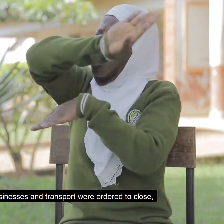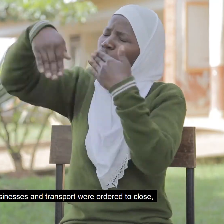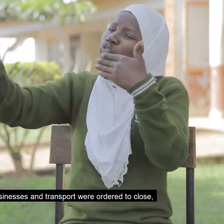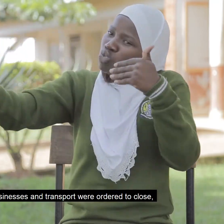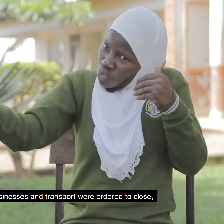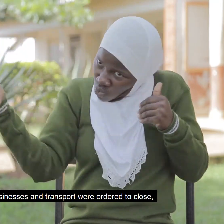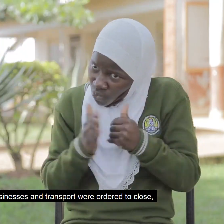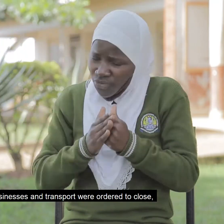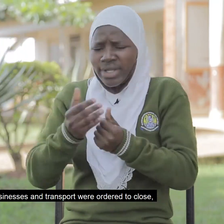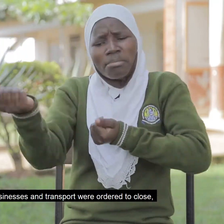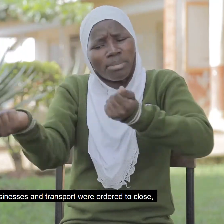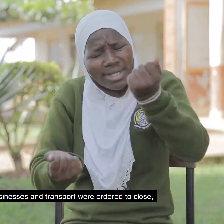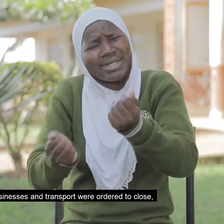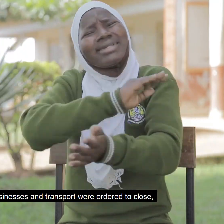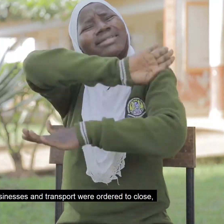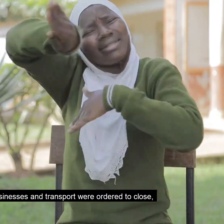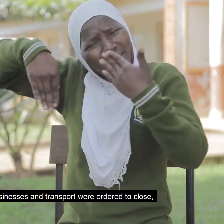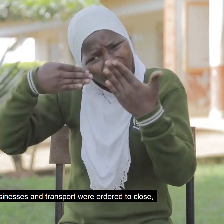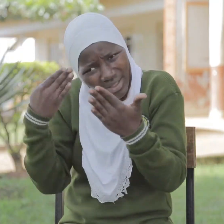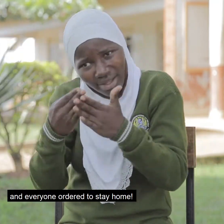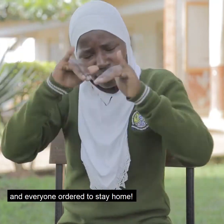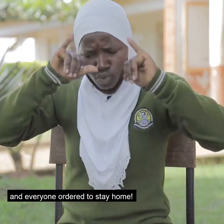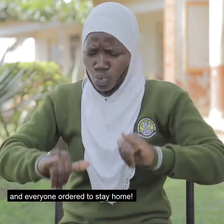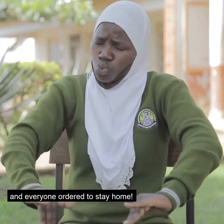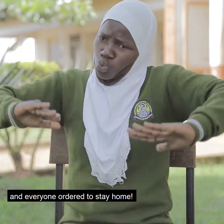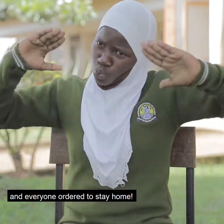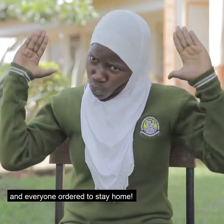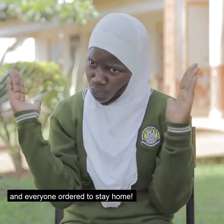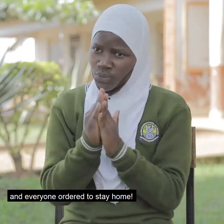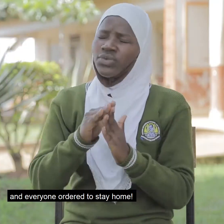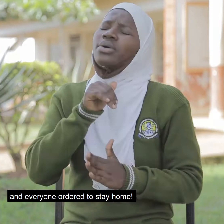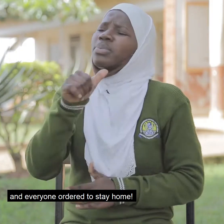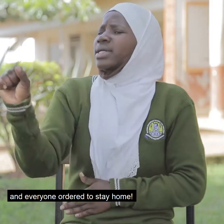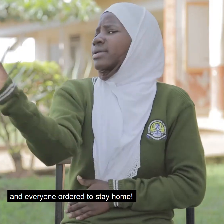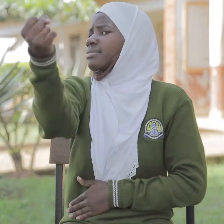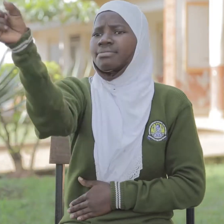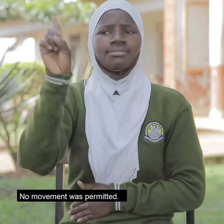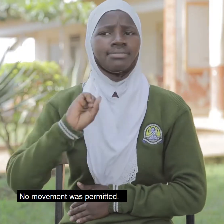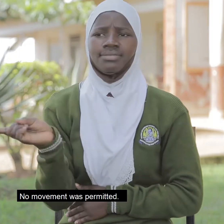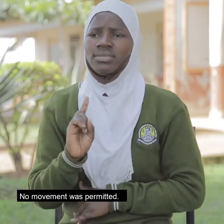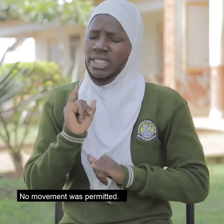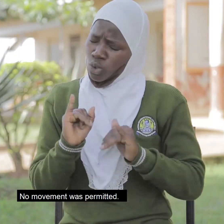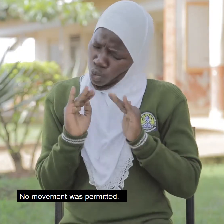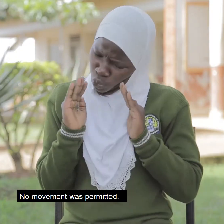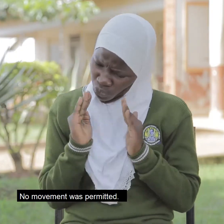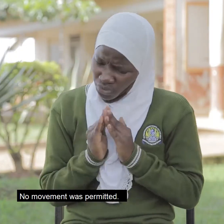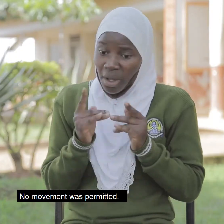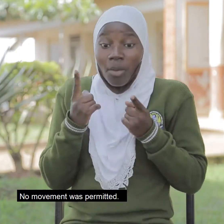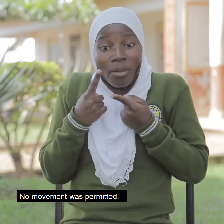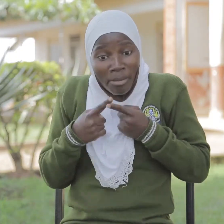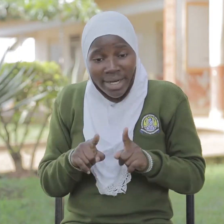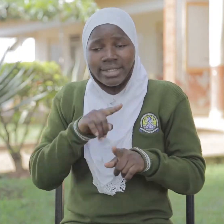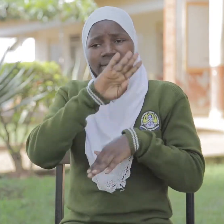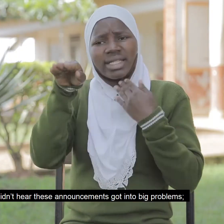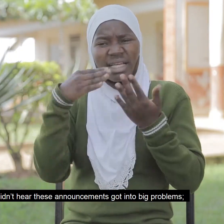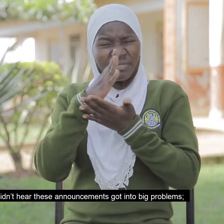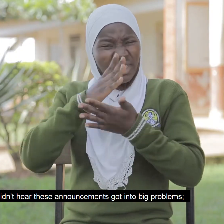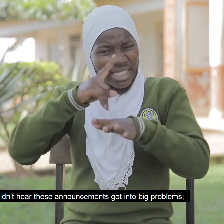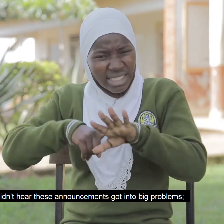Businesses and transport were ordered to close and everyone ordered to stay home. No movement was permitted. Those who didn't